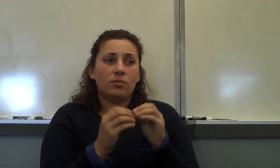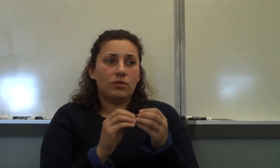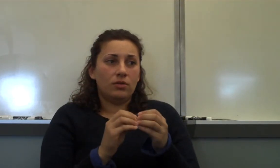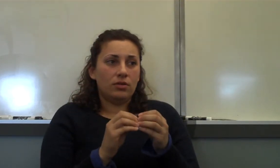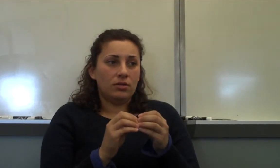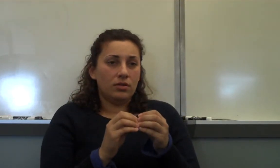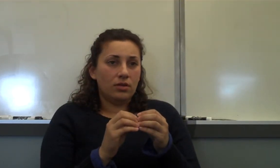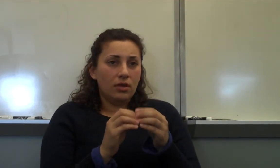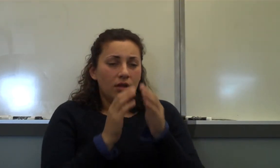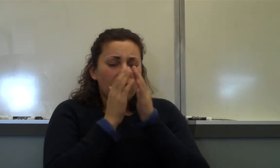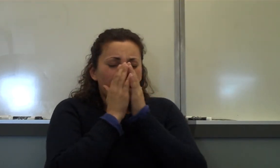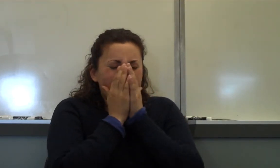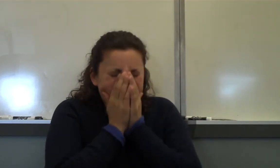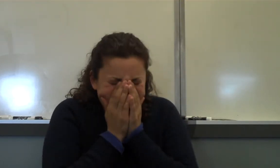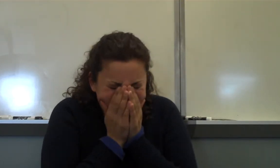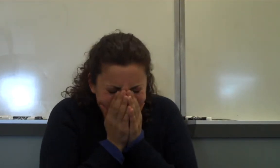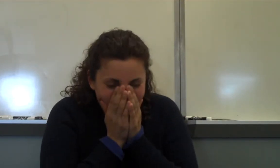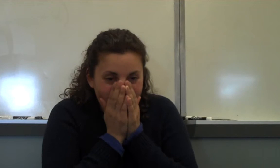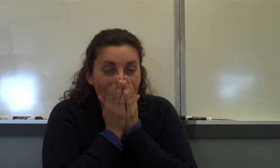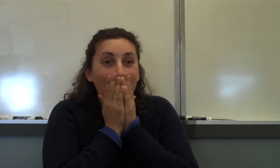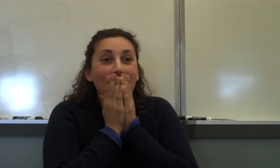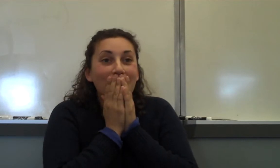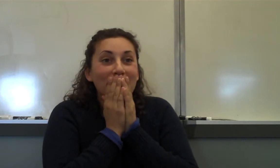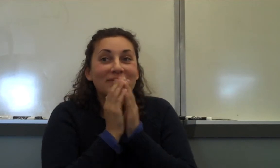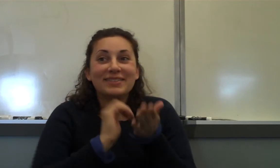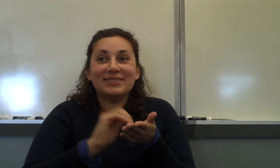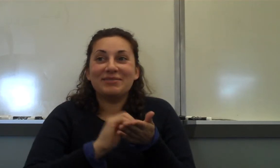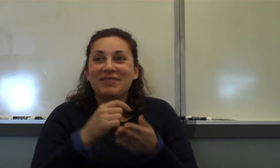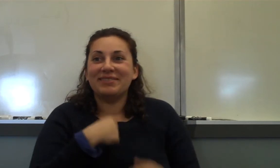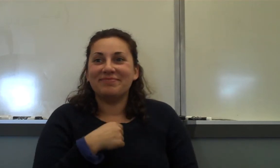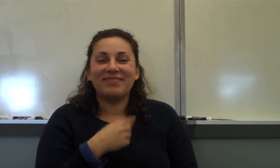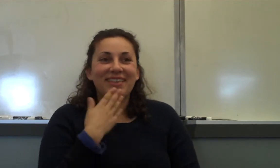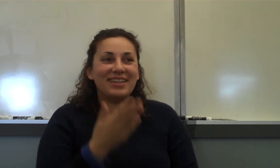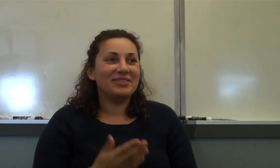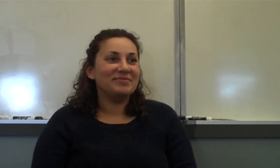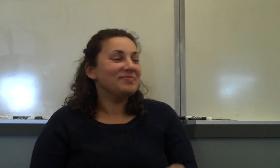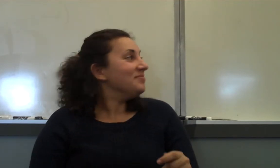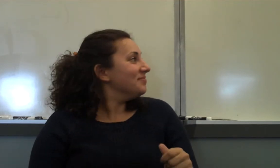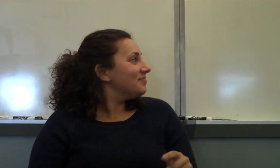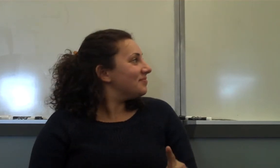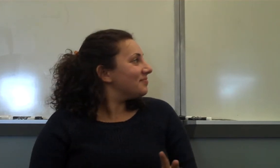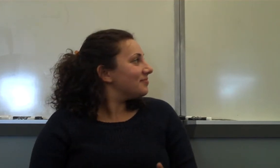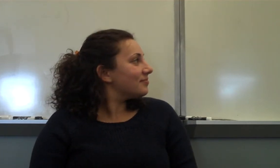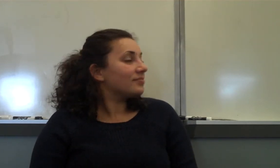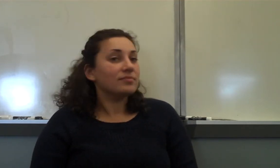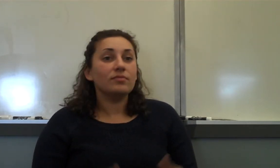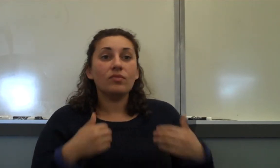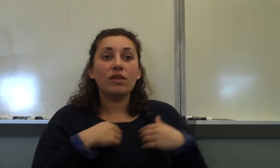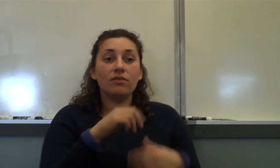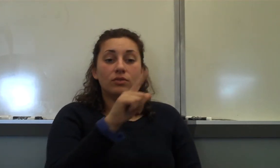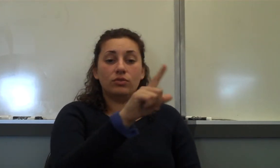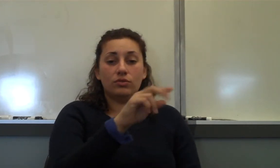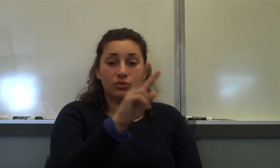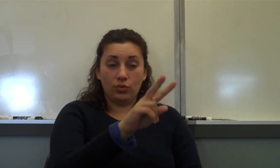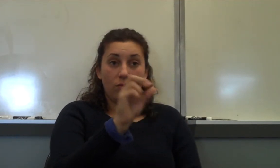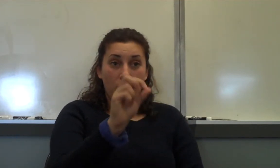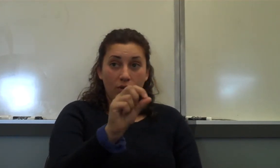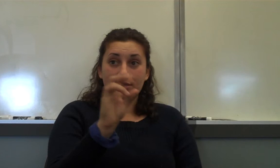Okay, you've got 1, 2, 3, 4, 5, 6. If you take 2.7, no need to multiply at all.